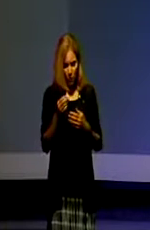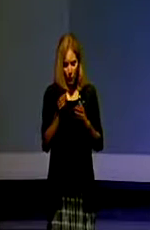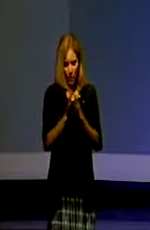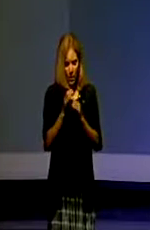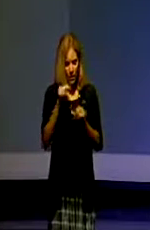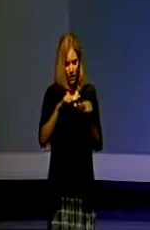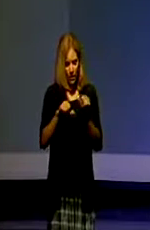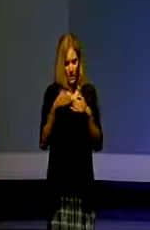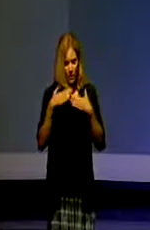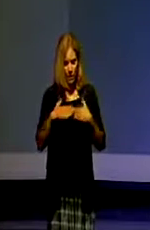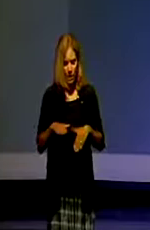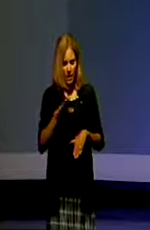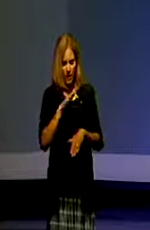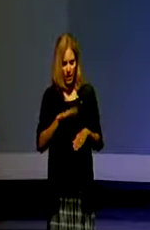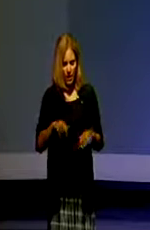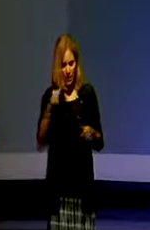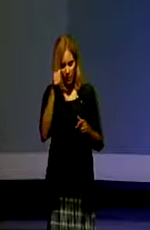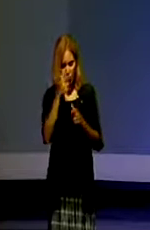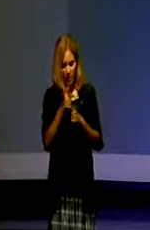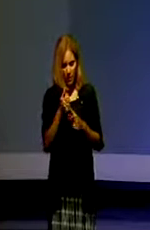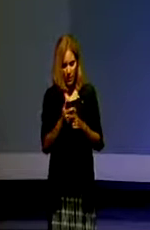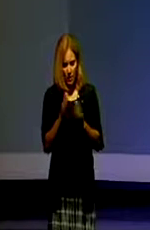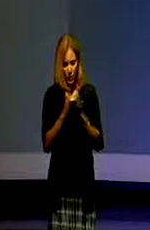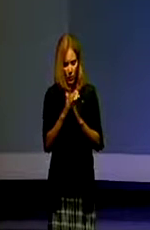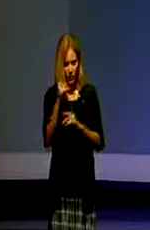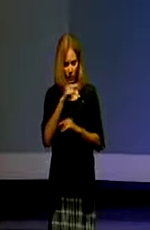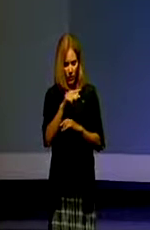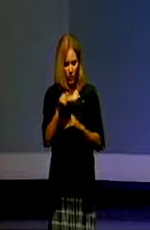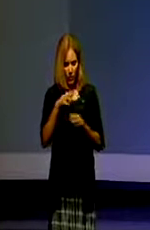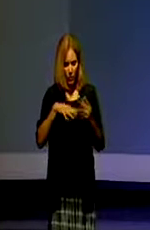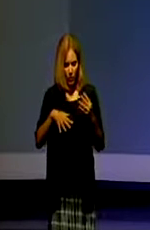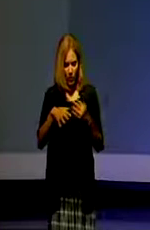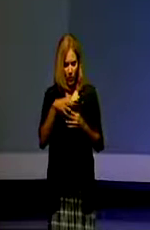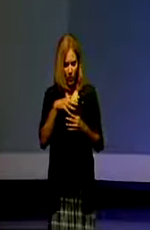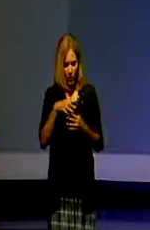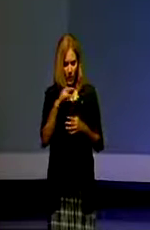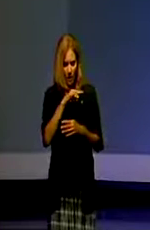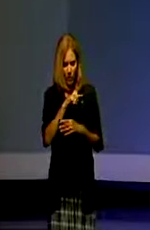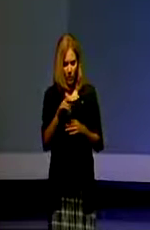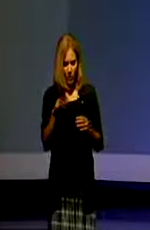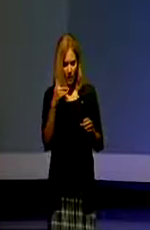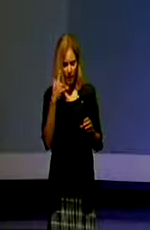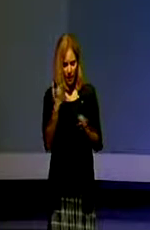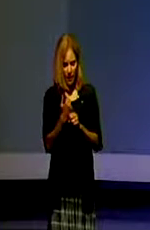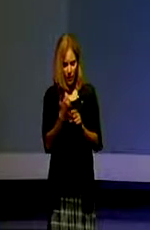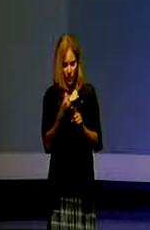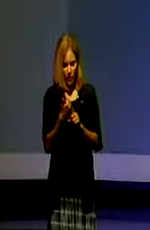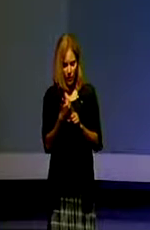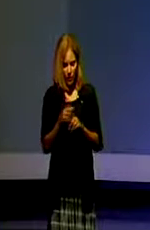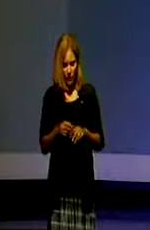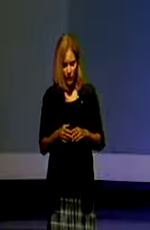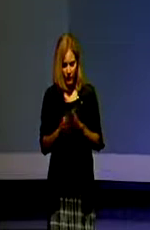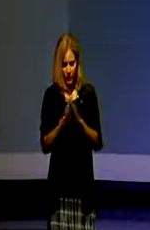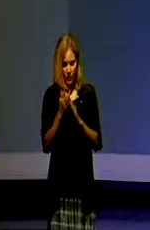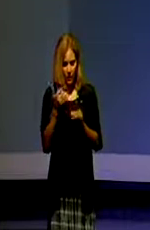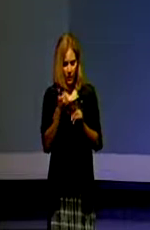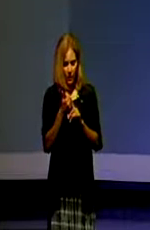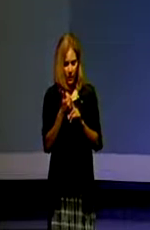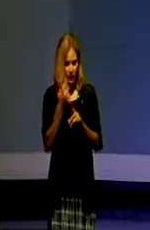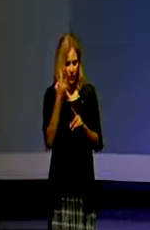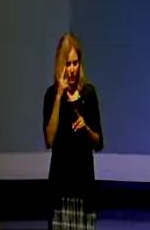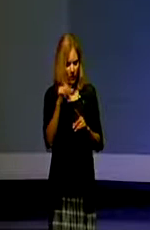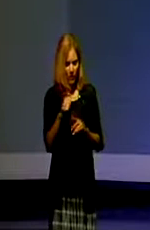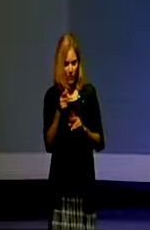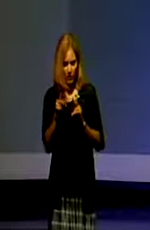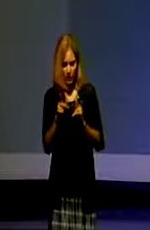as the body of Christ, as brothers and sisters? Would you pray for those around you that they would be faithful as well? So pray for yourself and pray for a